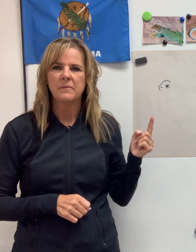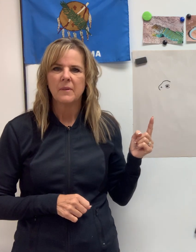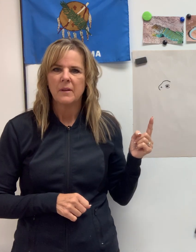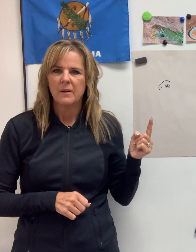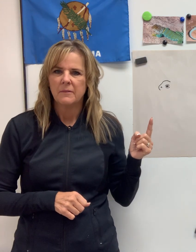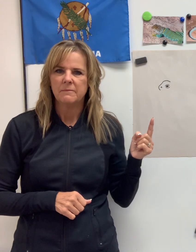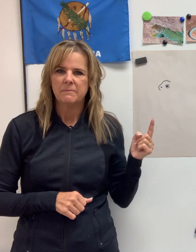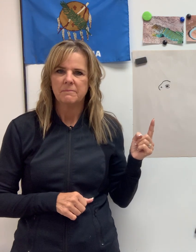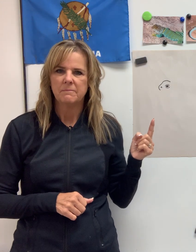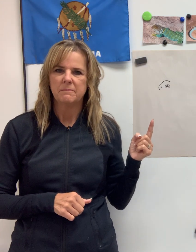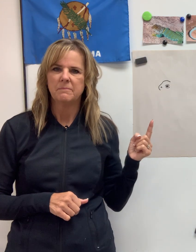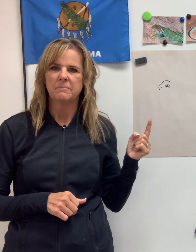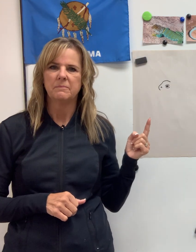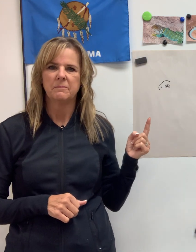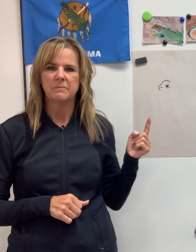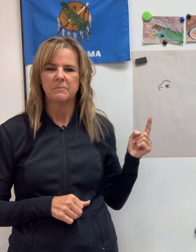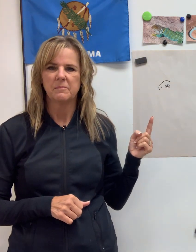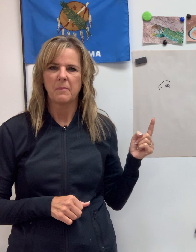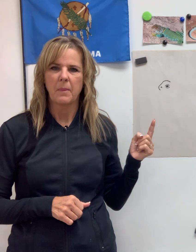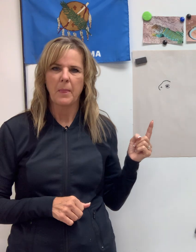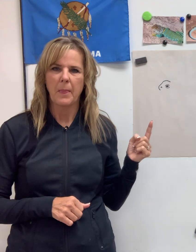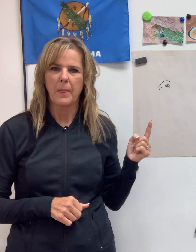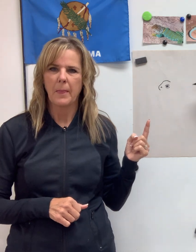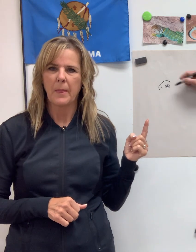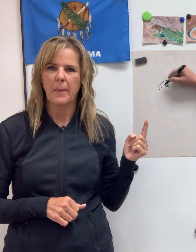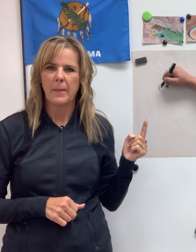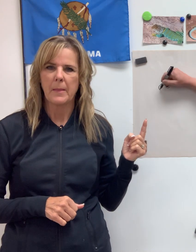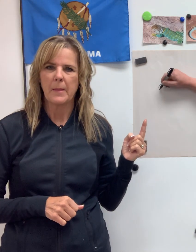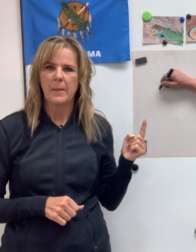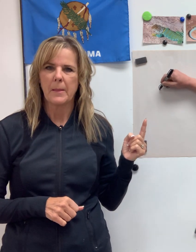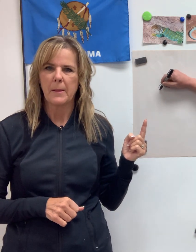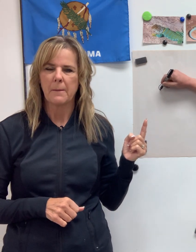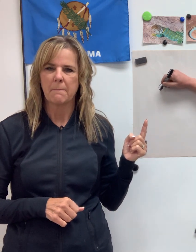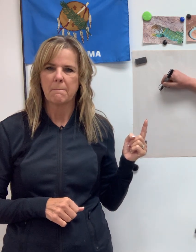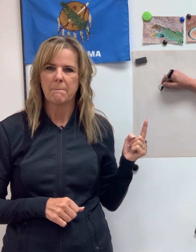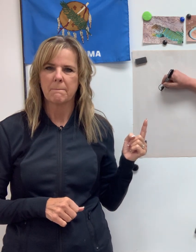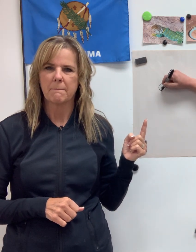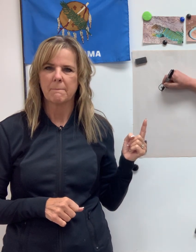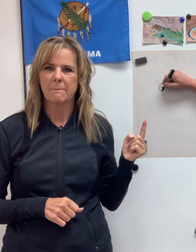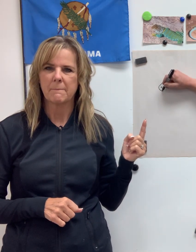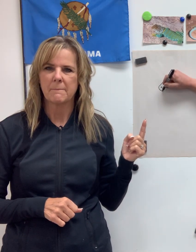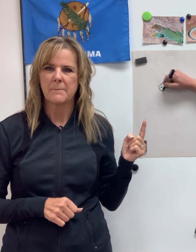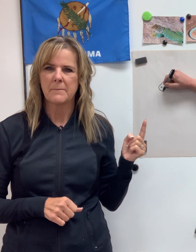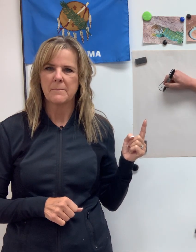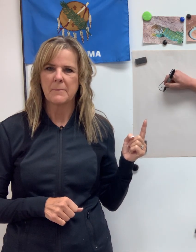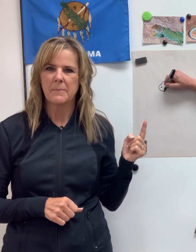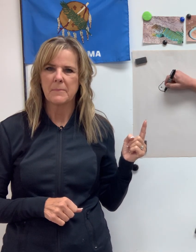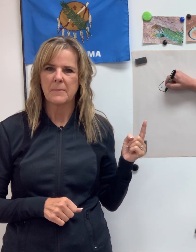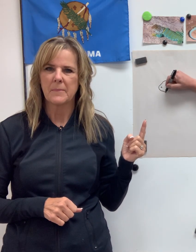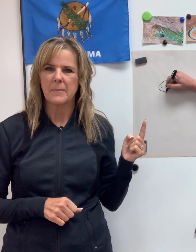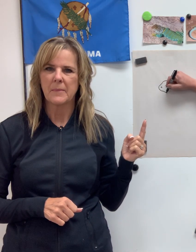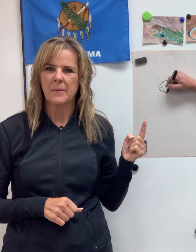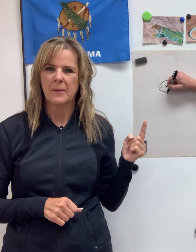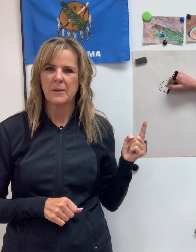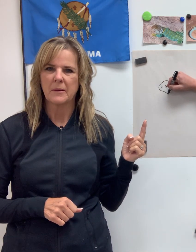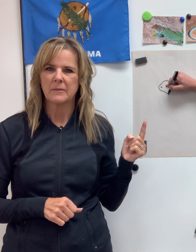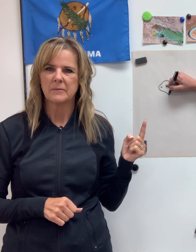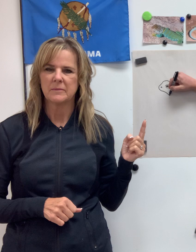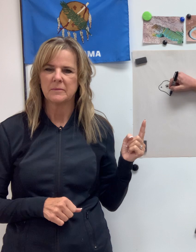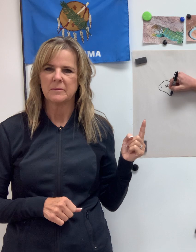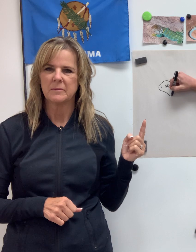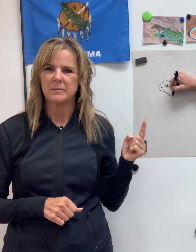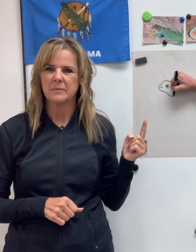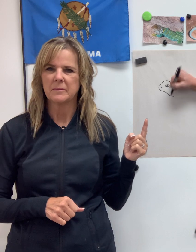it down below the eye, and it's just gonna curve back. So I'm gonna kind of bring it in and slant it below the